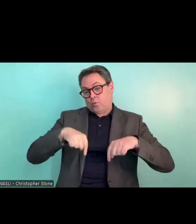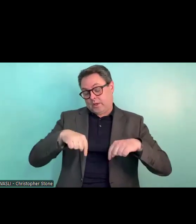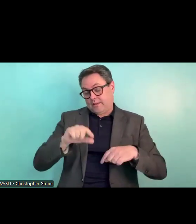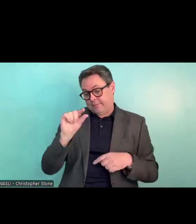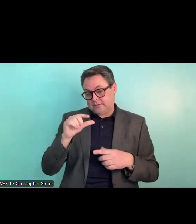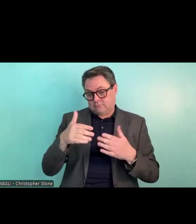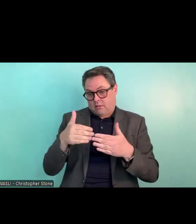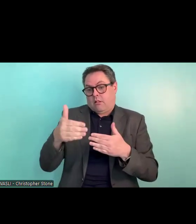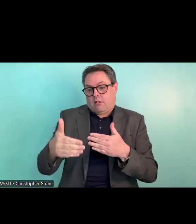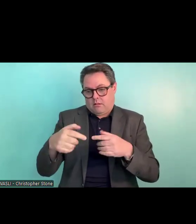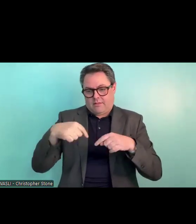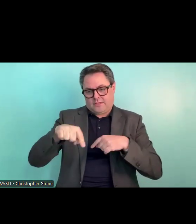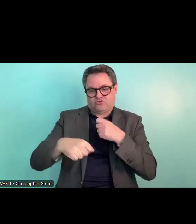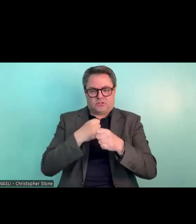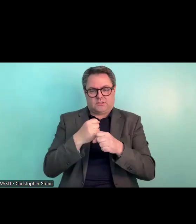address. So again,